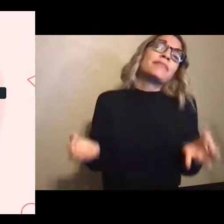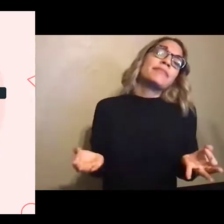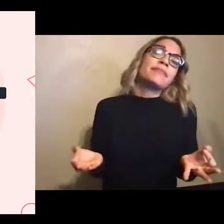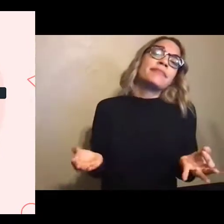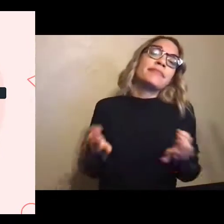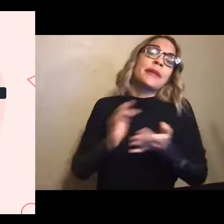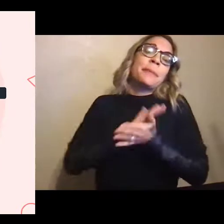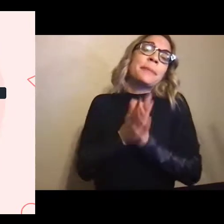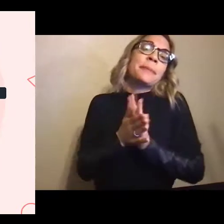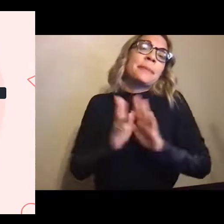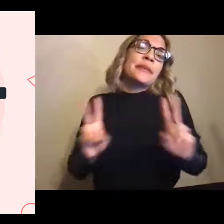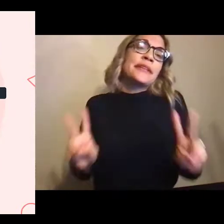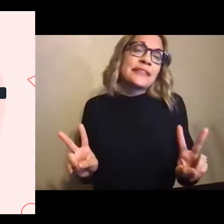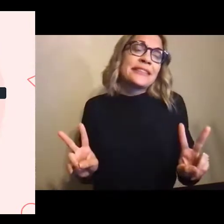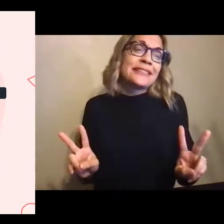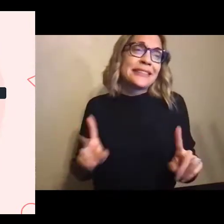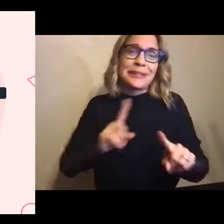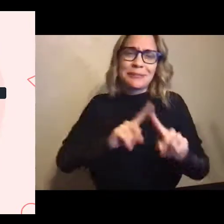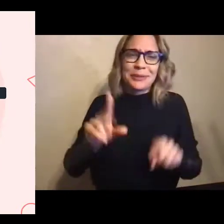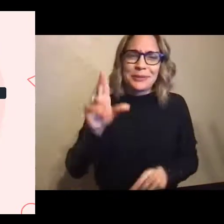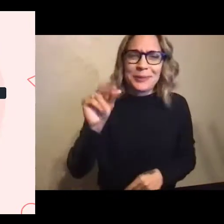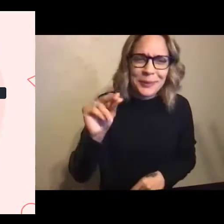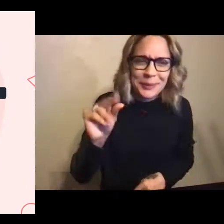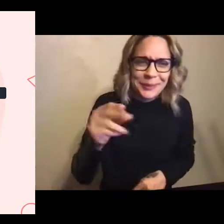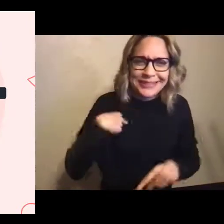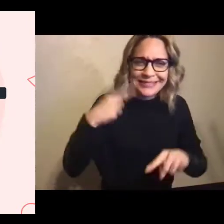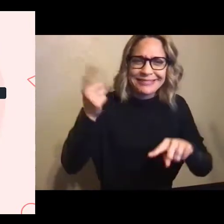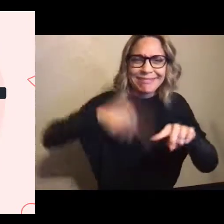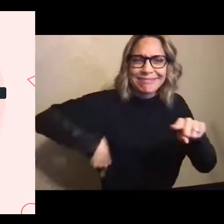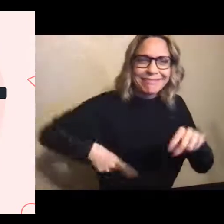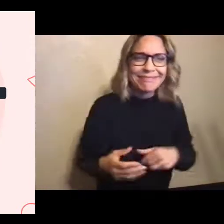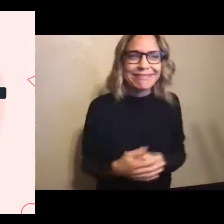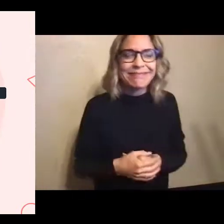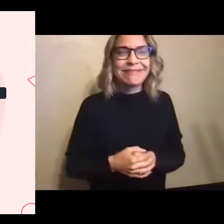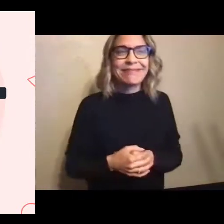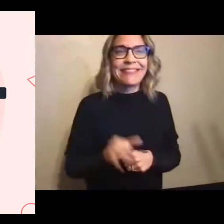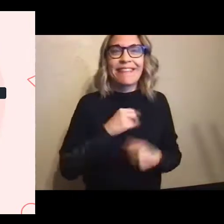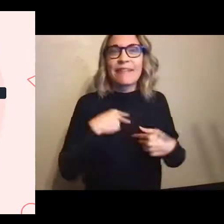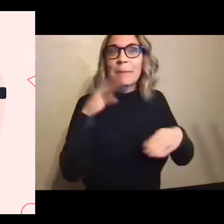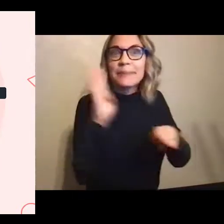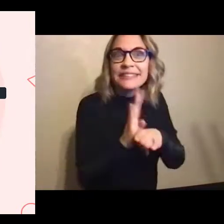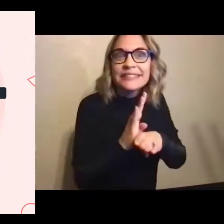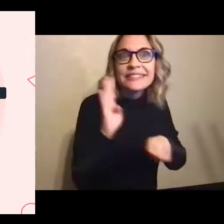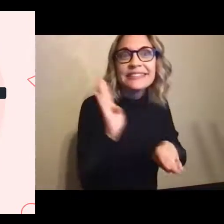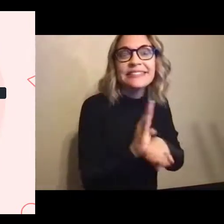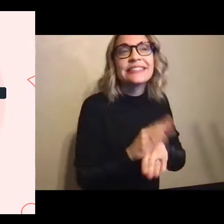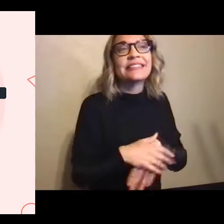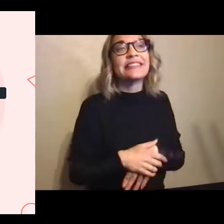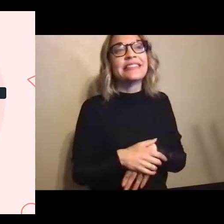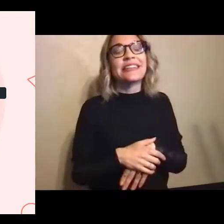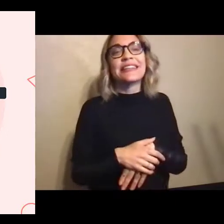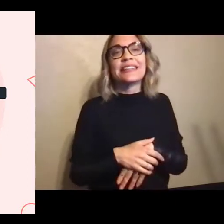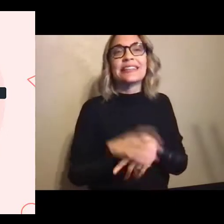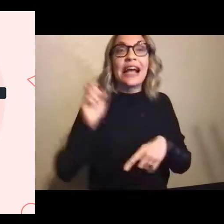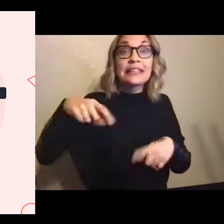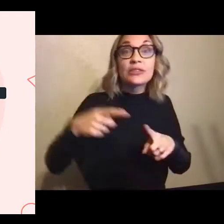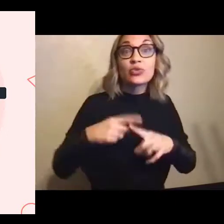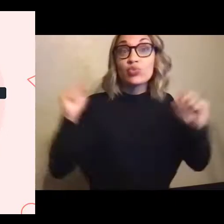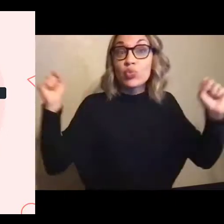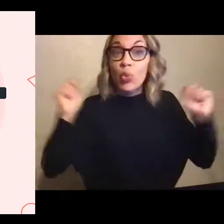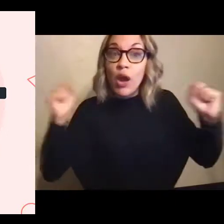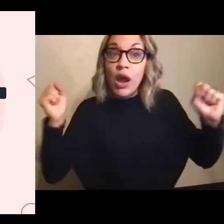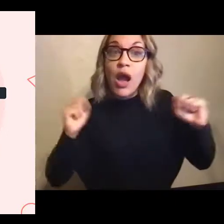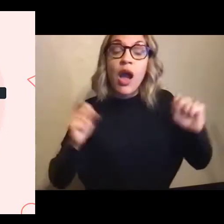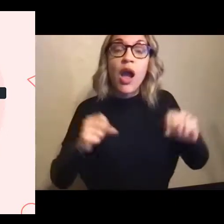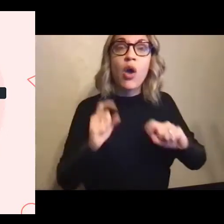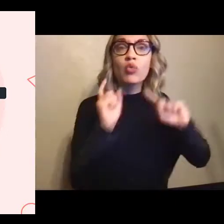And I could really just sit all day and, try to meditate for peace. But of course, I'm busy and I've got things